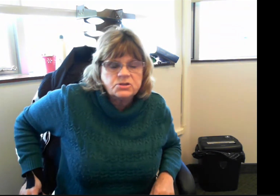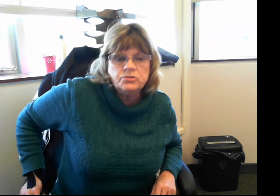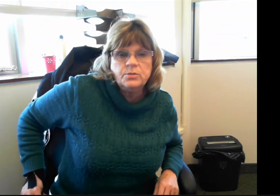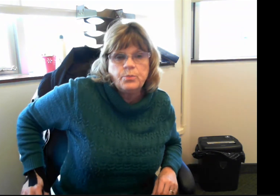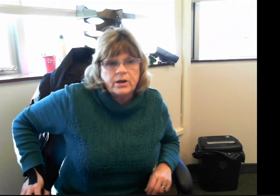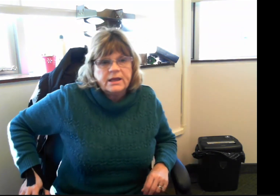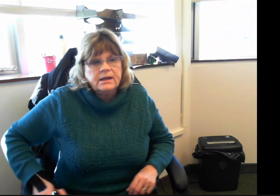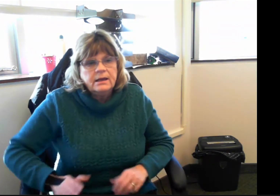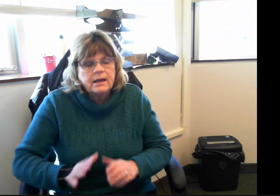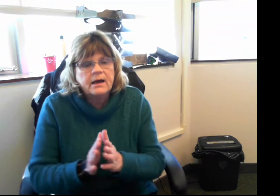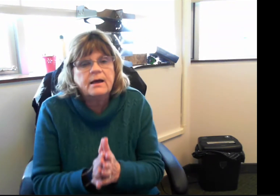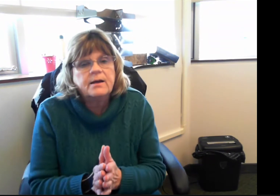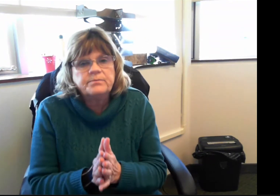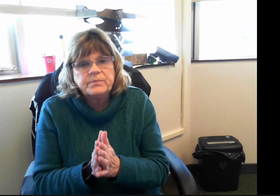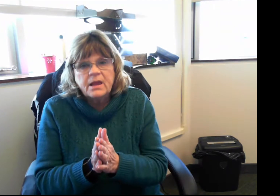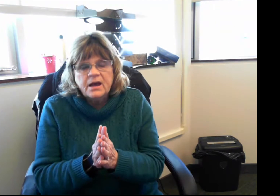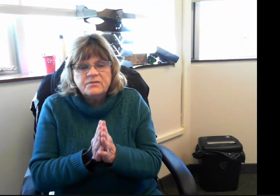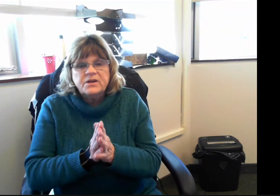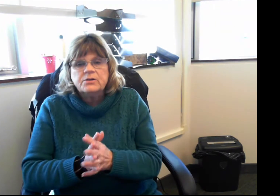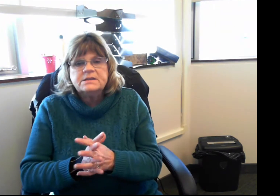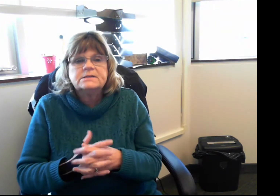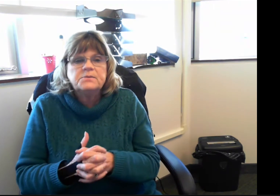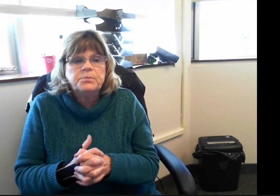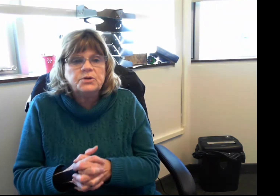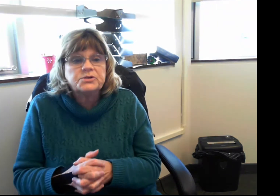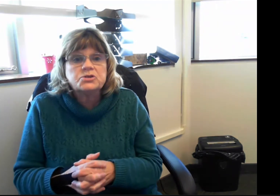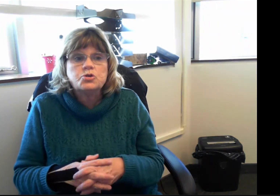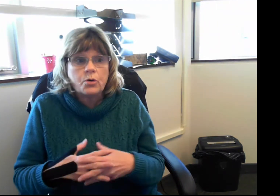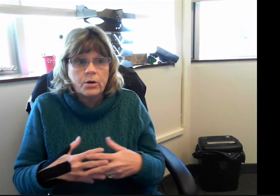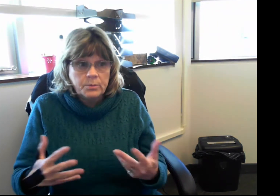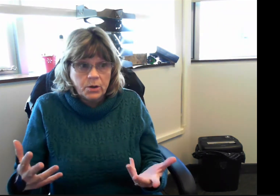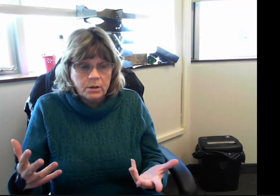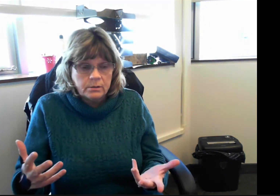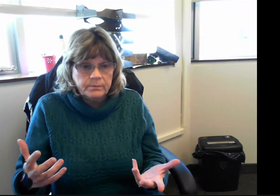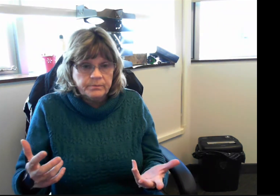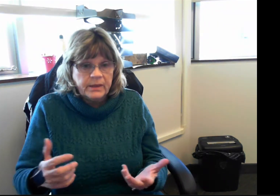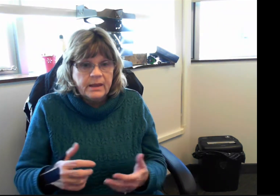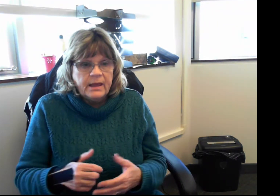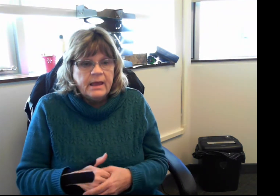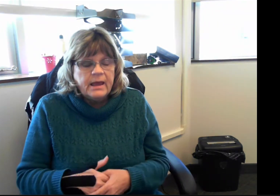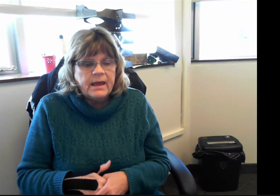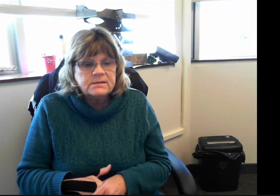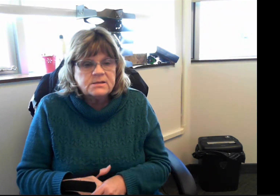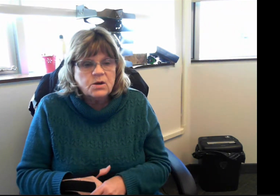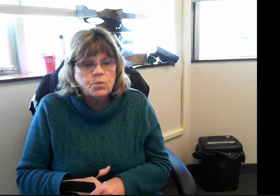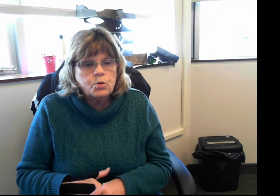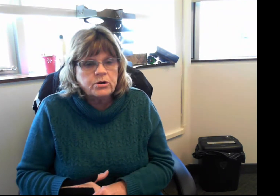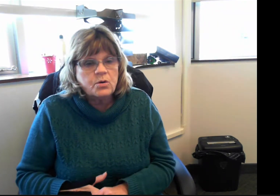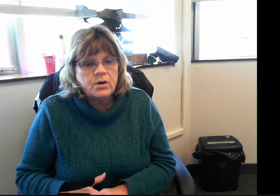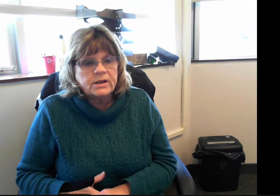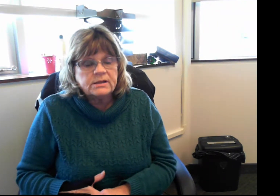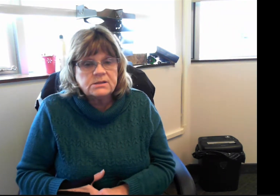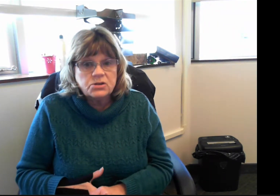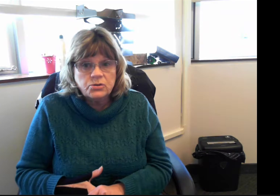you to bring a very simple storybook. And so we're going